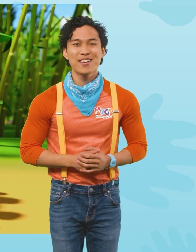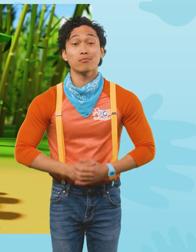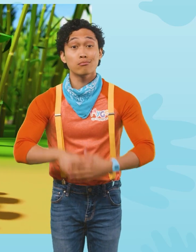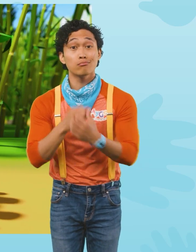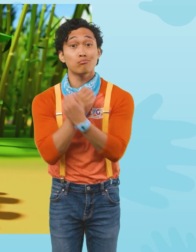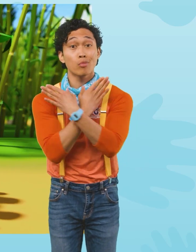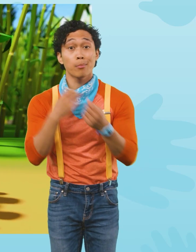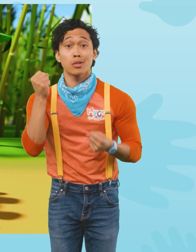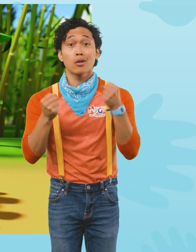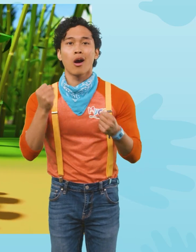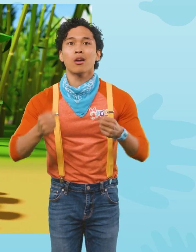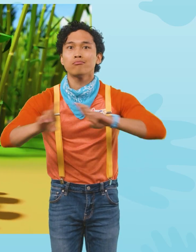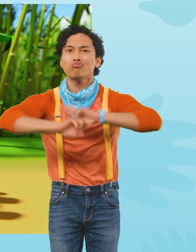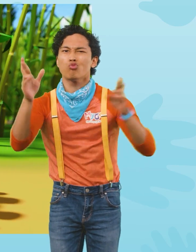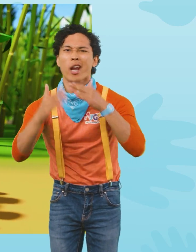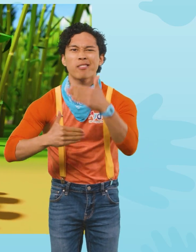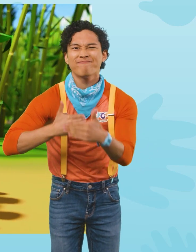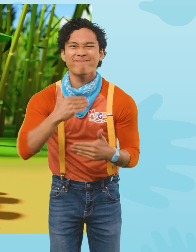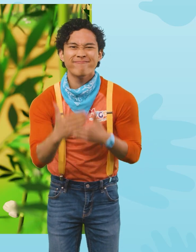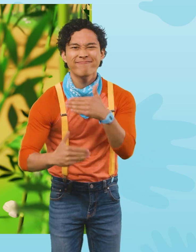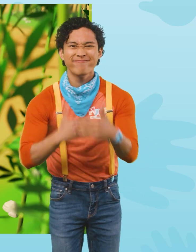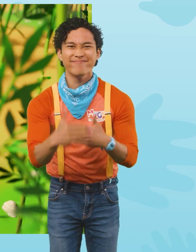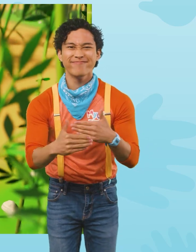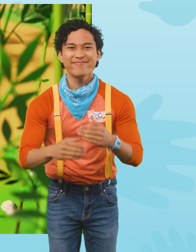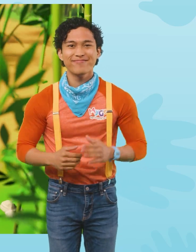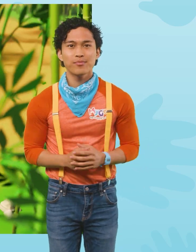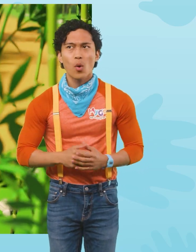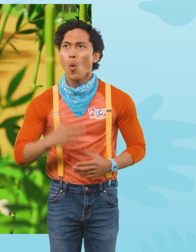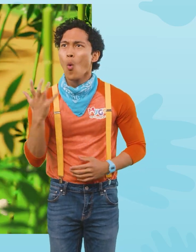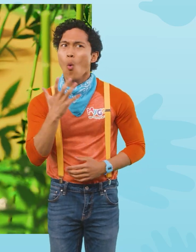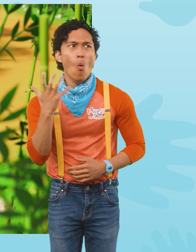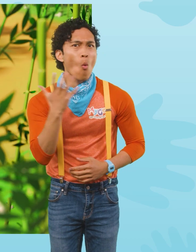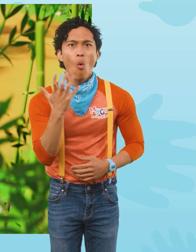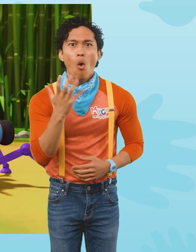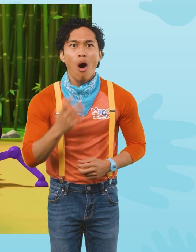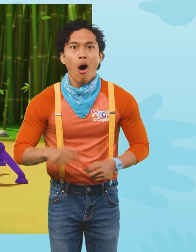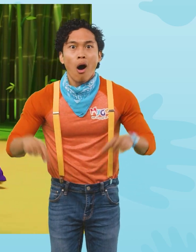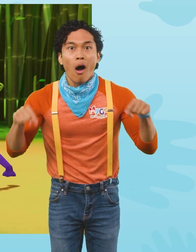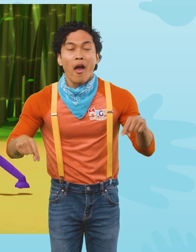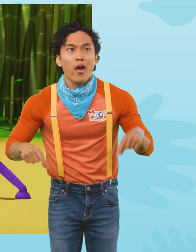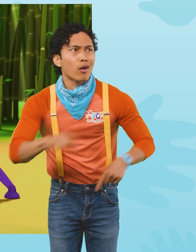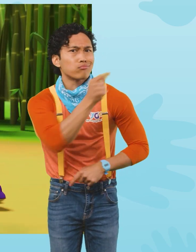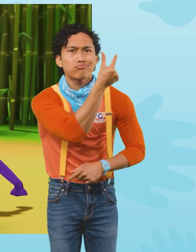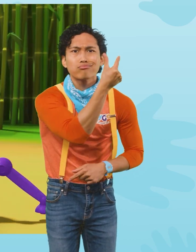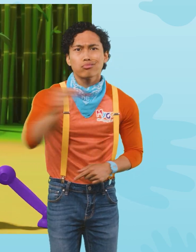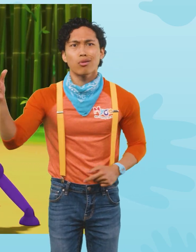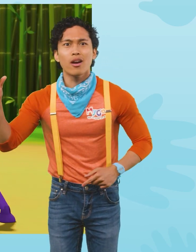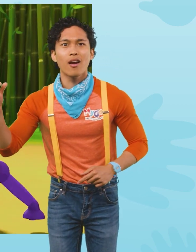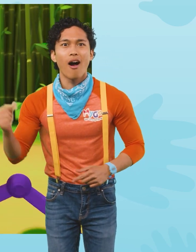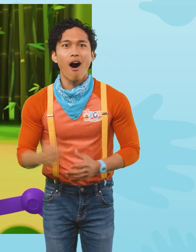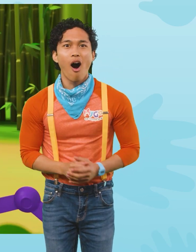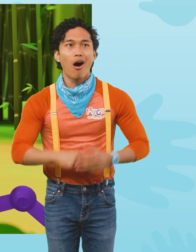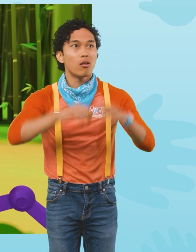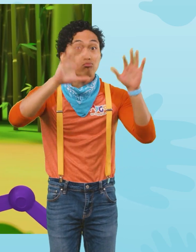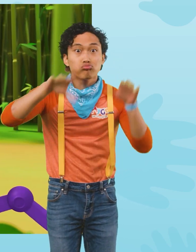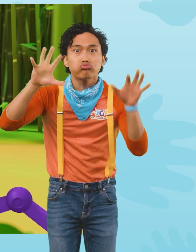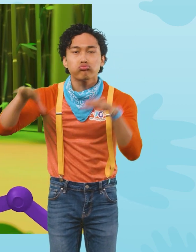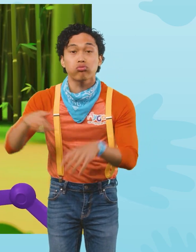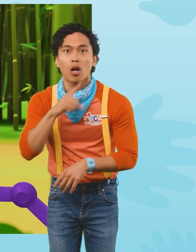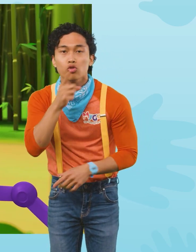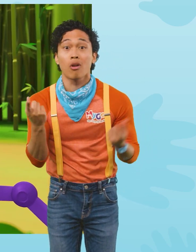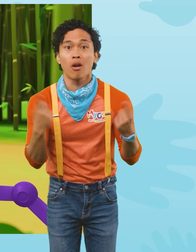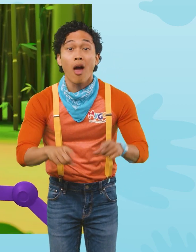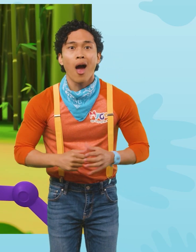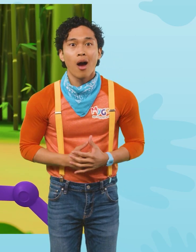The Blippi Mobile is ready for adventure. Wow! This place is so green! They must get a